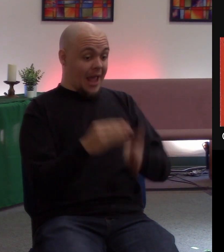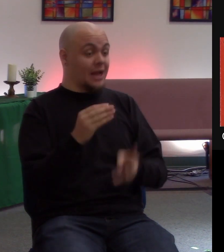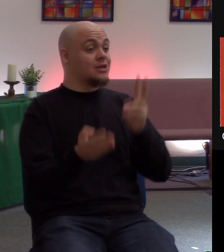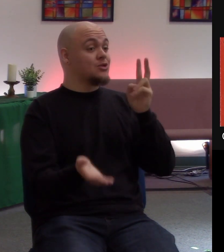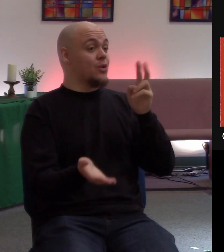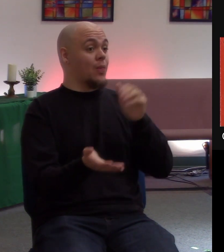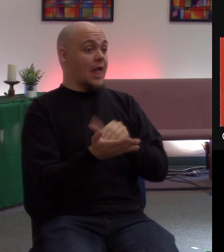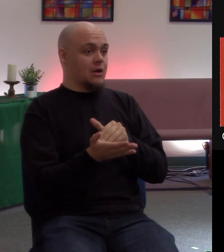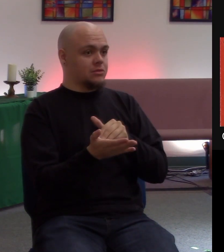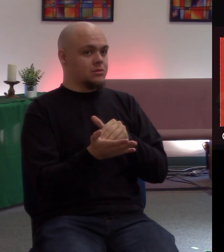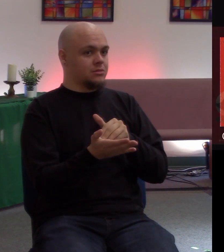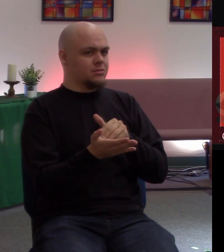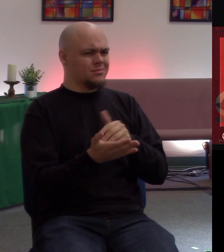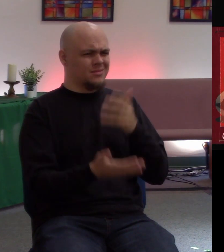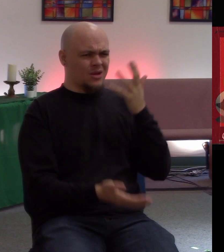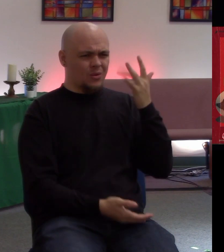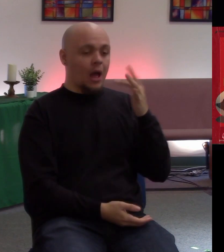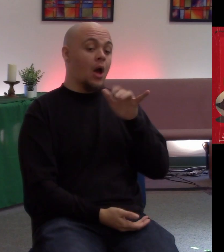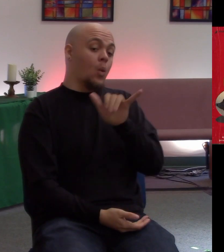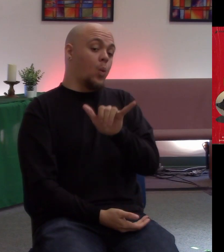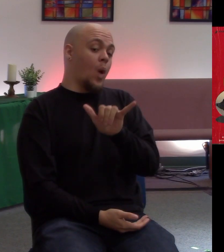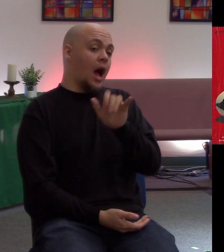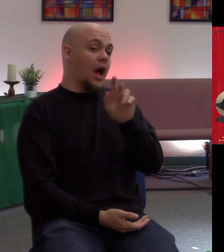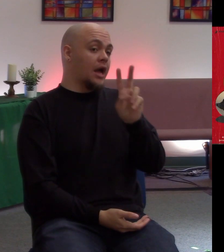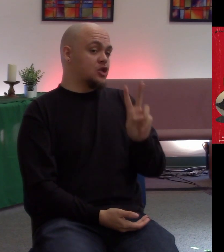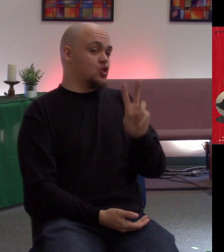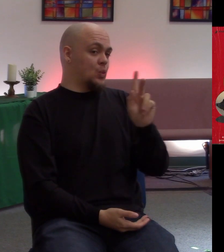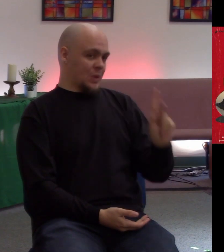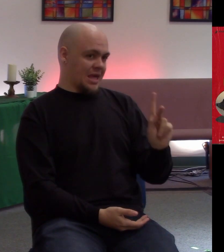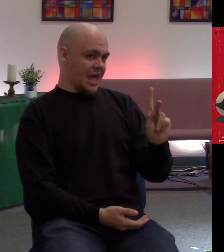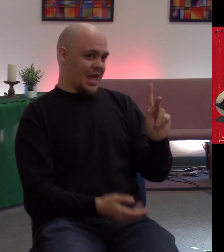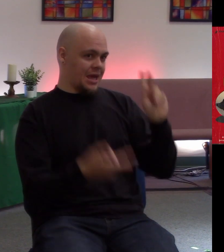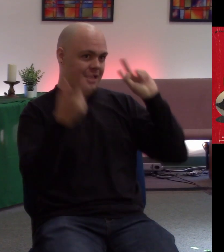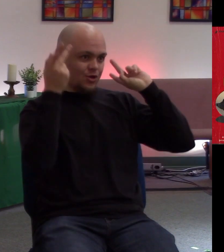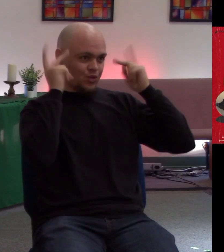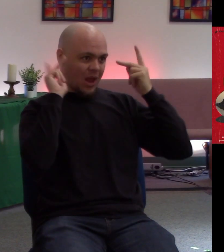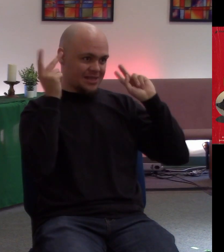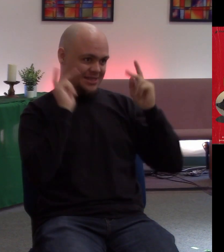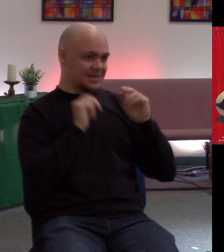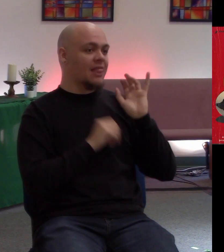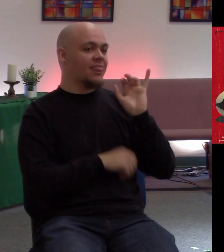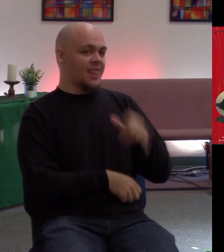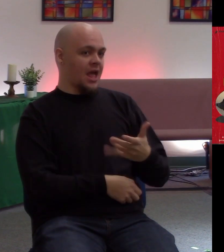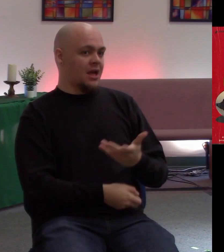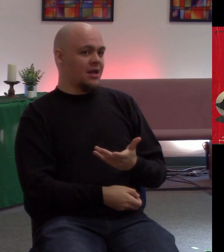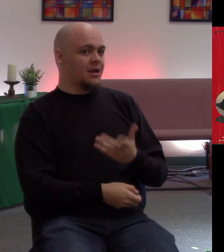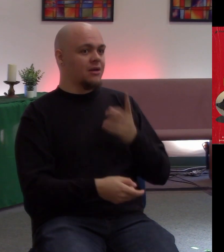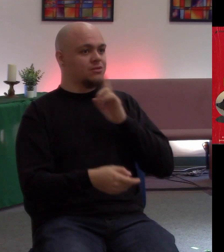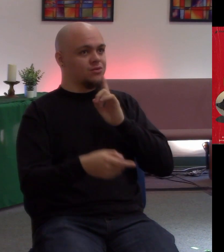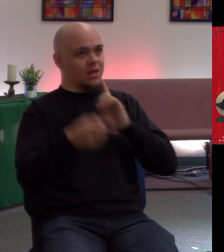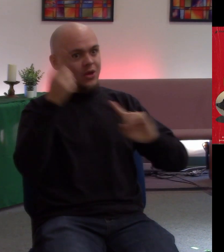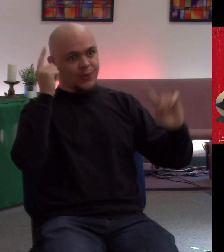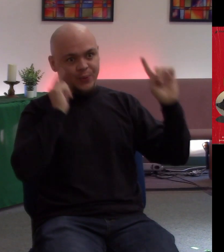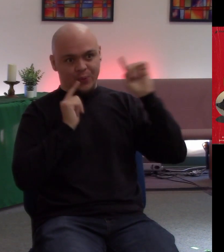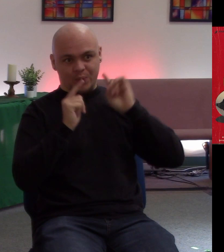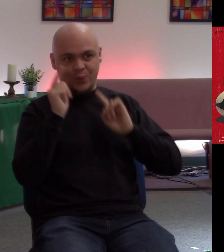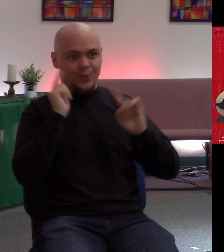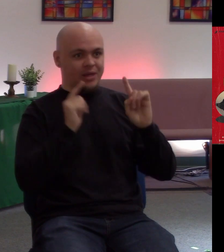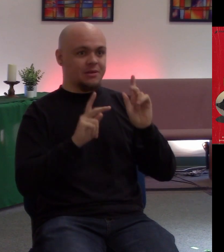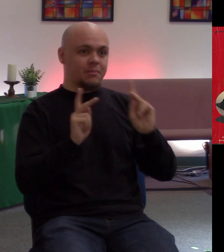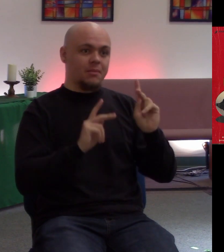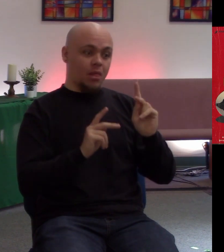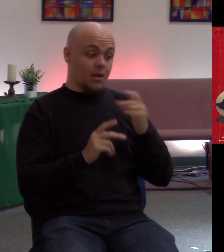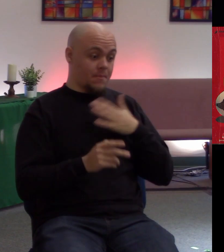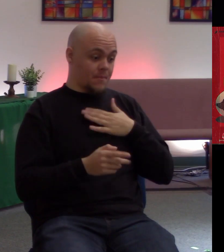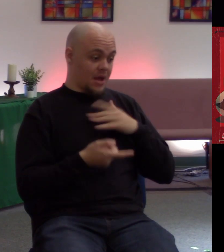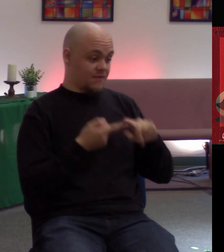end in the year 2000, the Y2K crisis. Anybody remember the Y2K crisis? Ah, the craziness. I have a